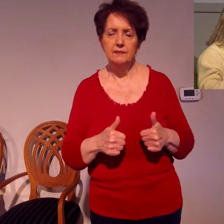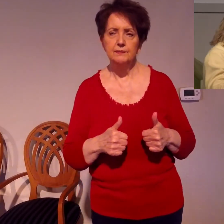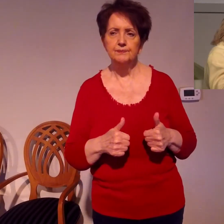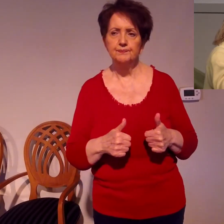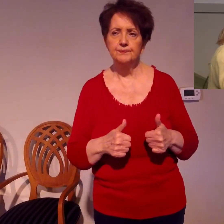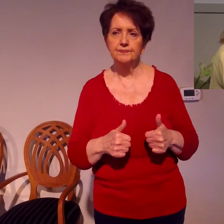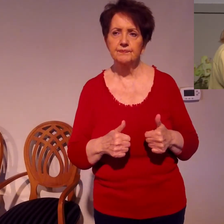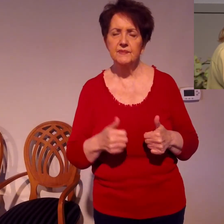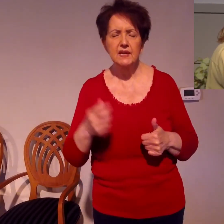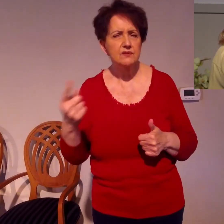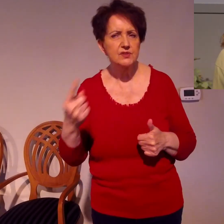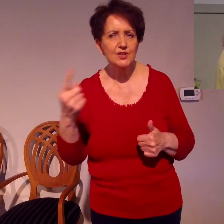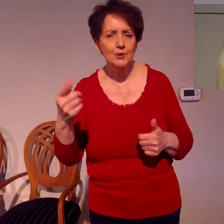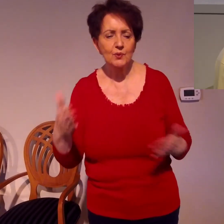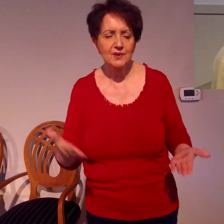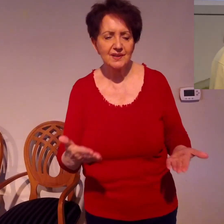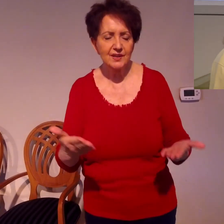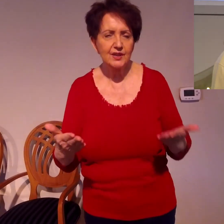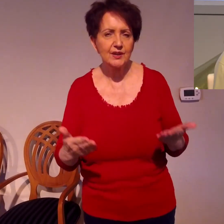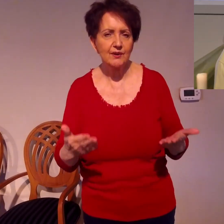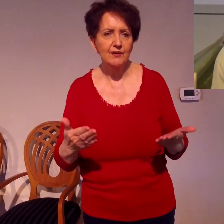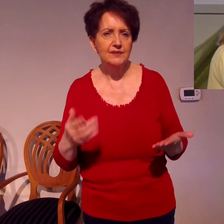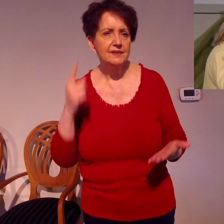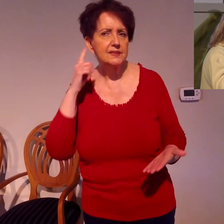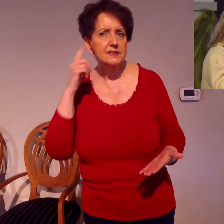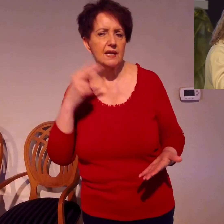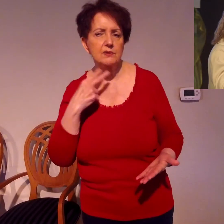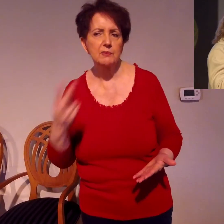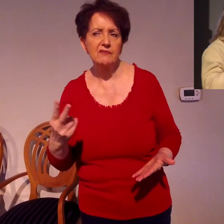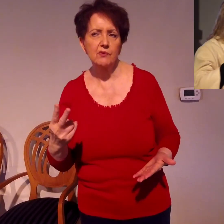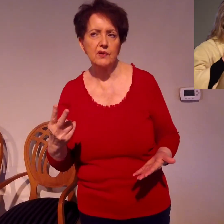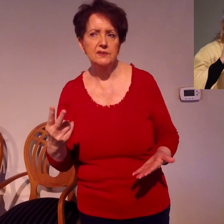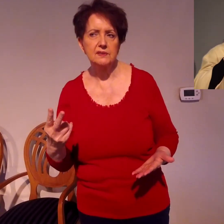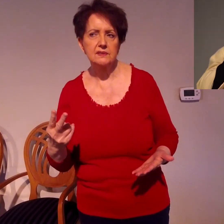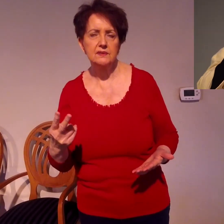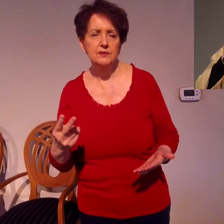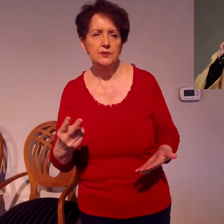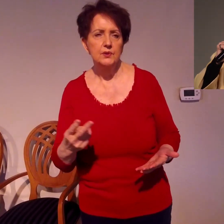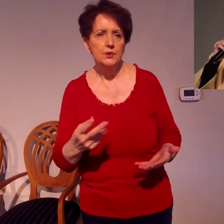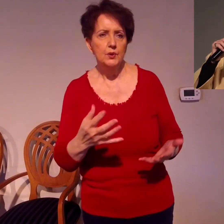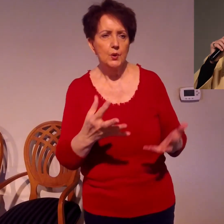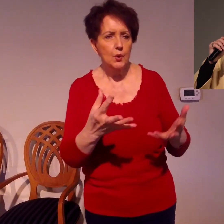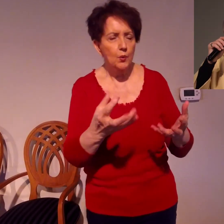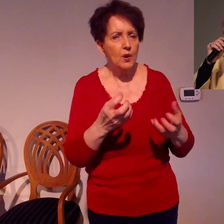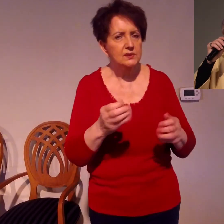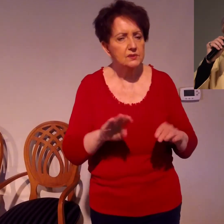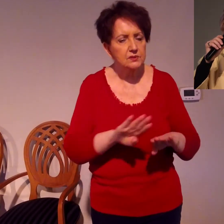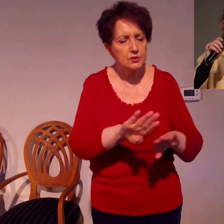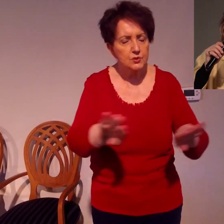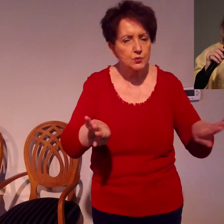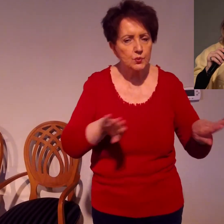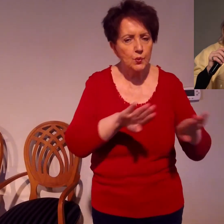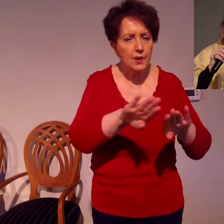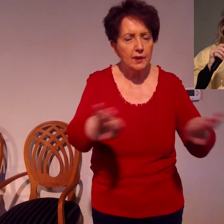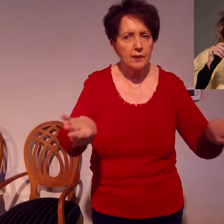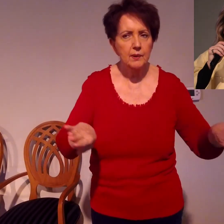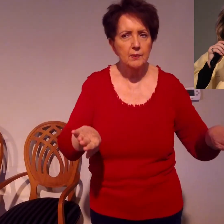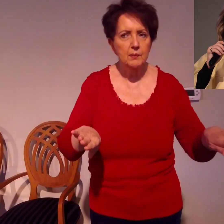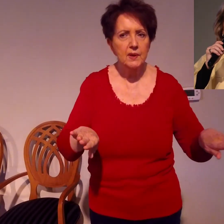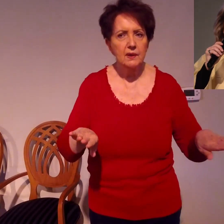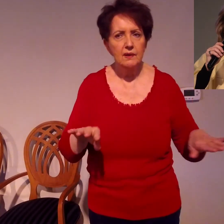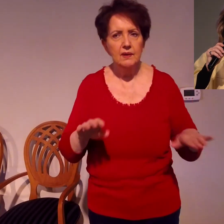If there's anyone here in the sound of my voice that is seeking and wanting to swim in great work,